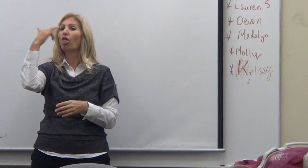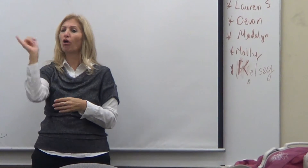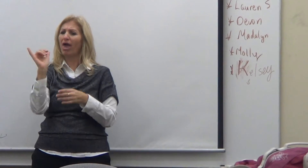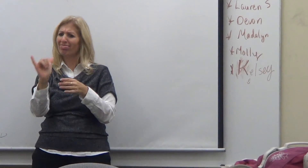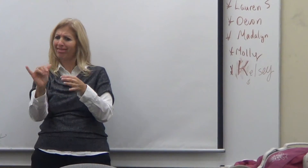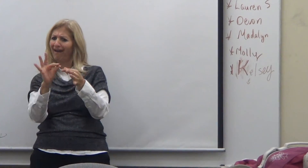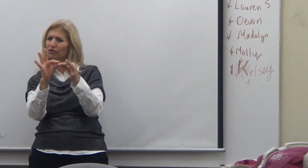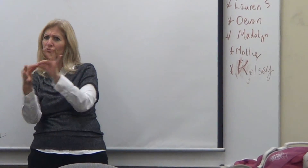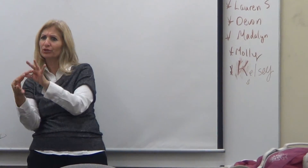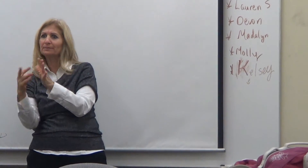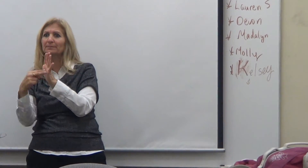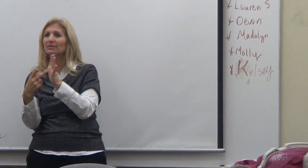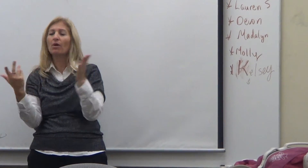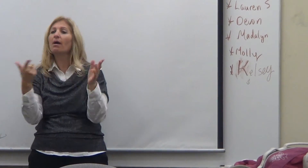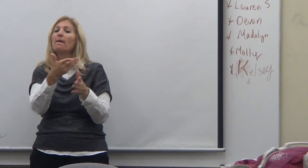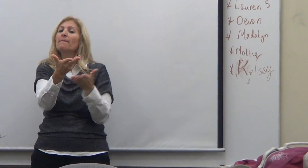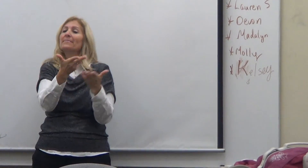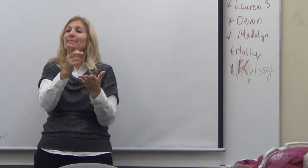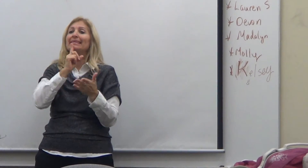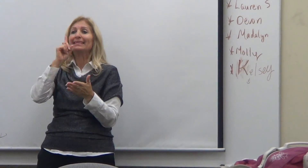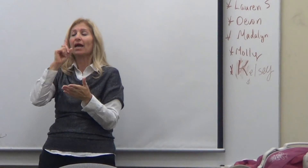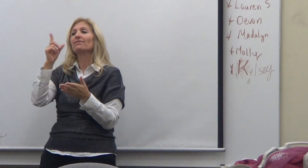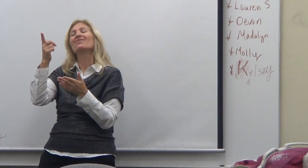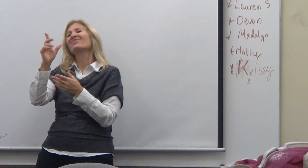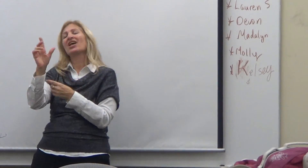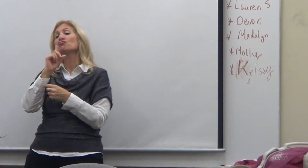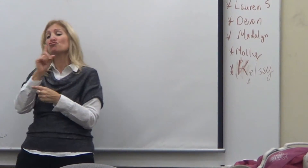when we're thinking about the future, what might that mean in the future?